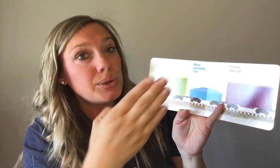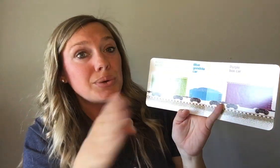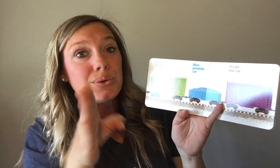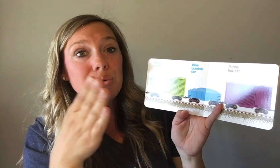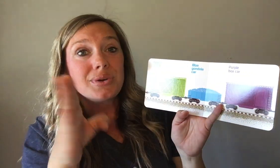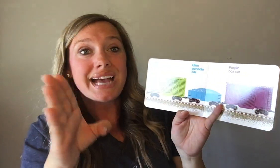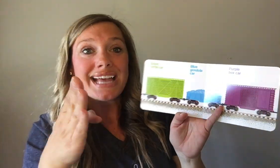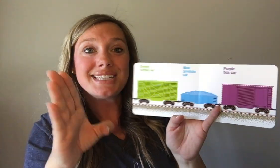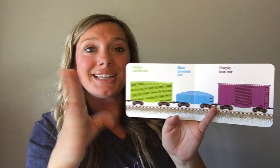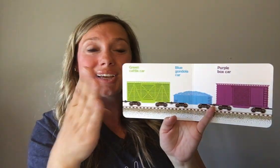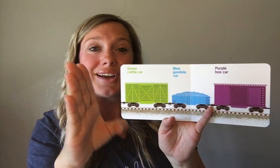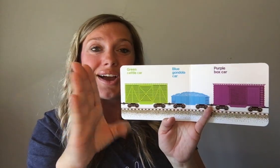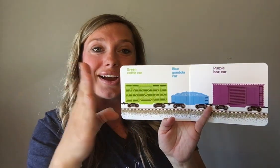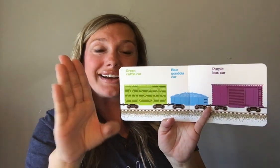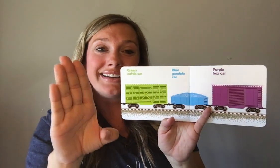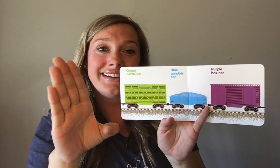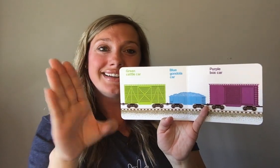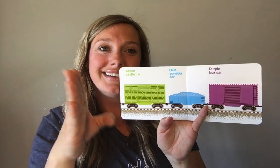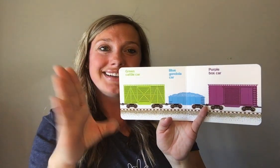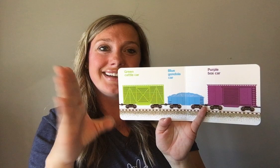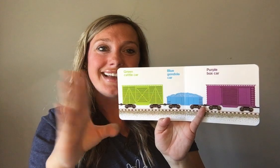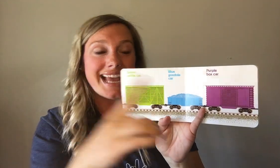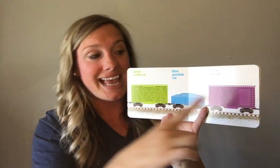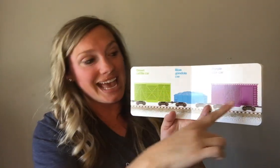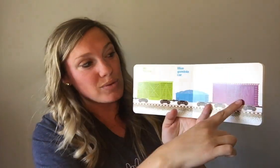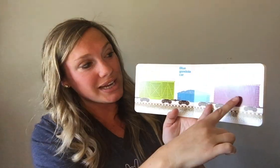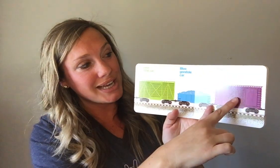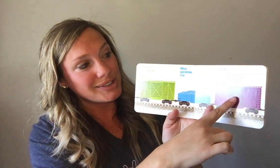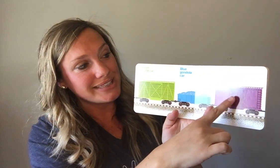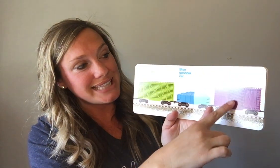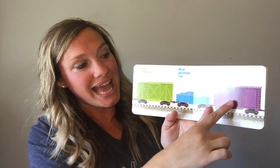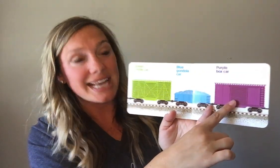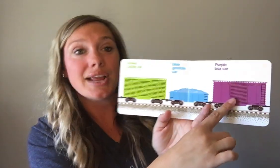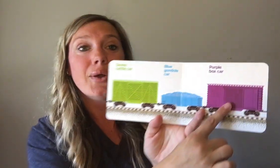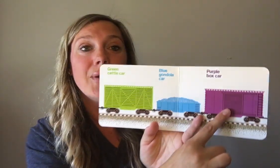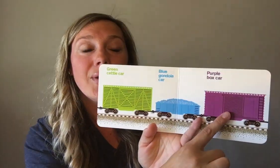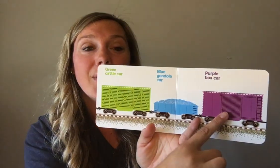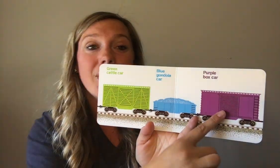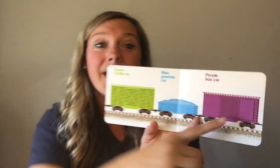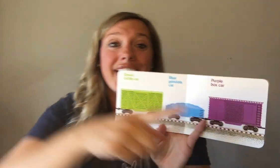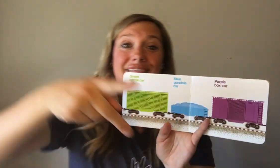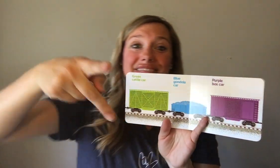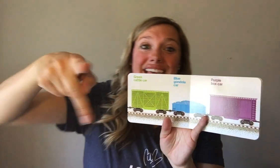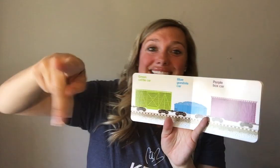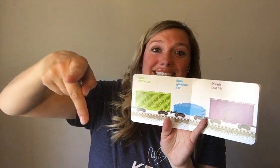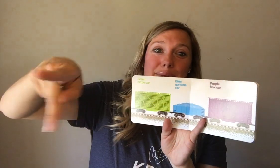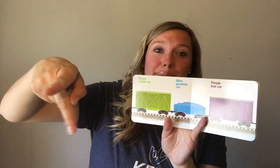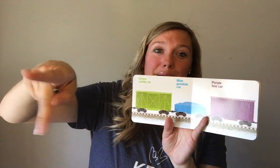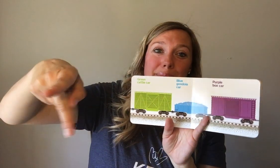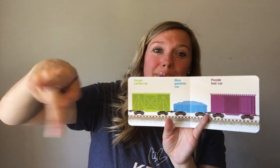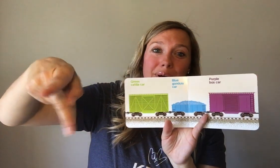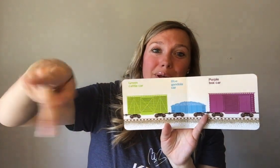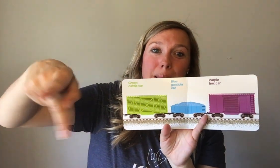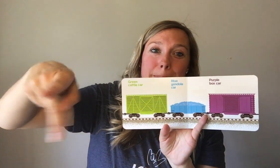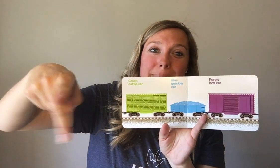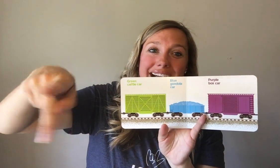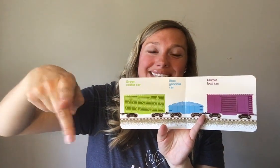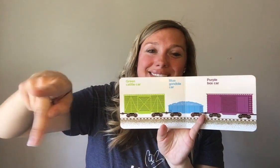Blue gondola car. And what color is that? That's the purple box